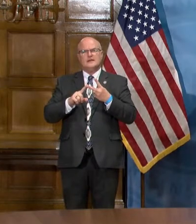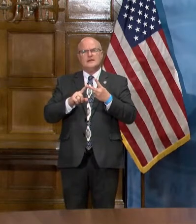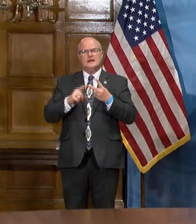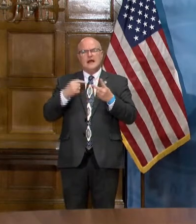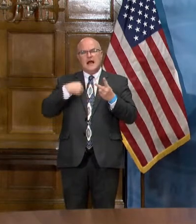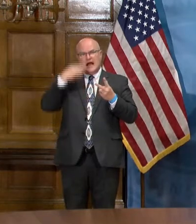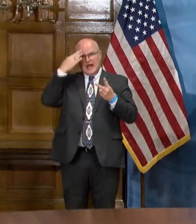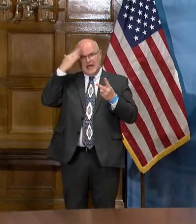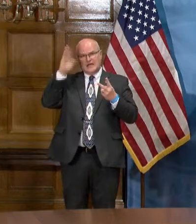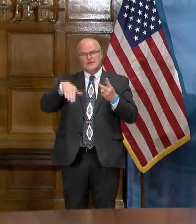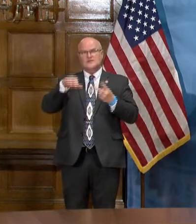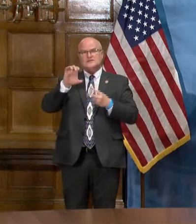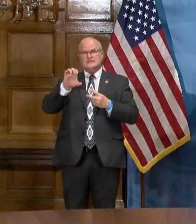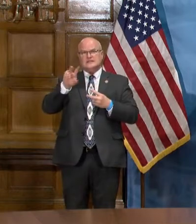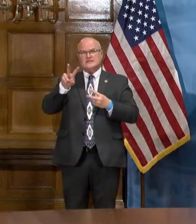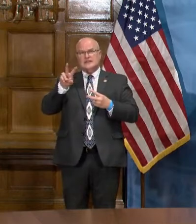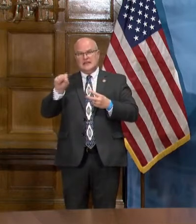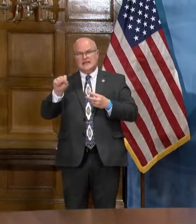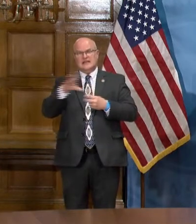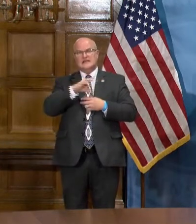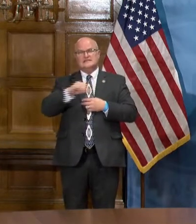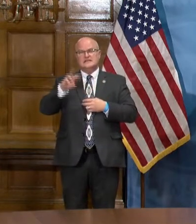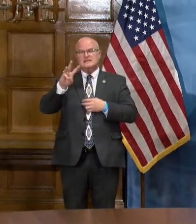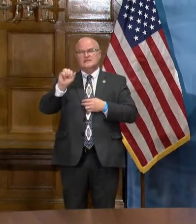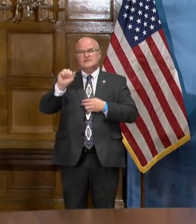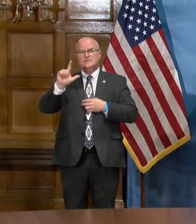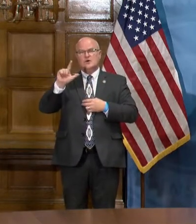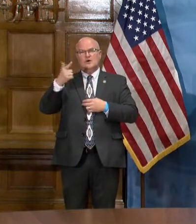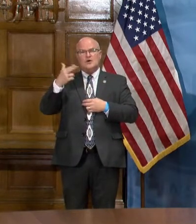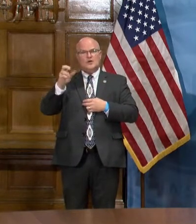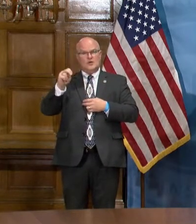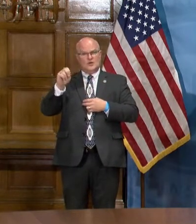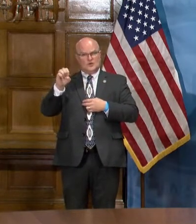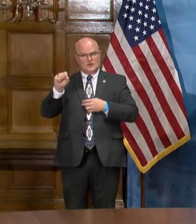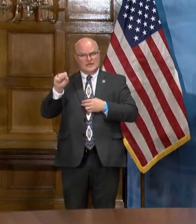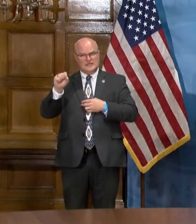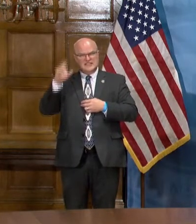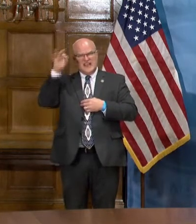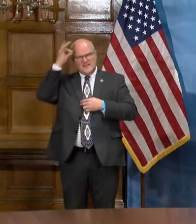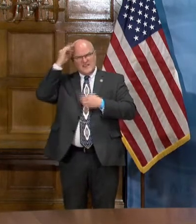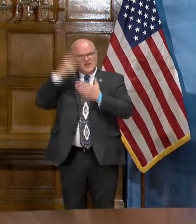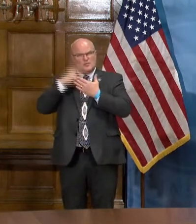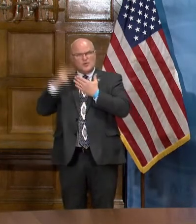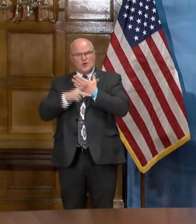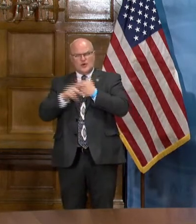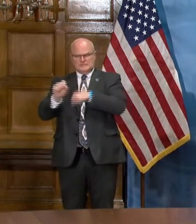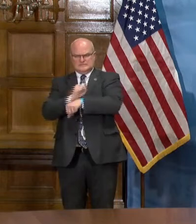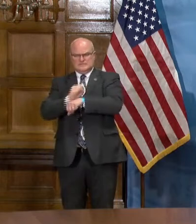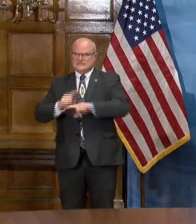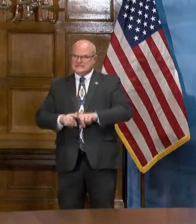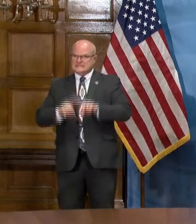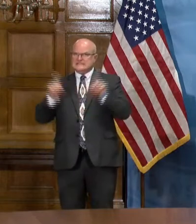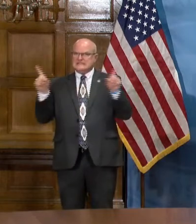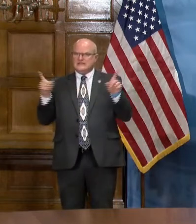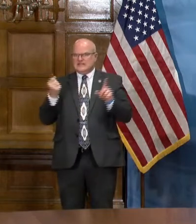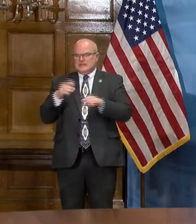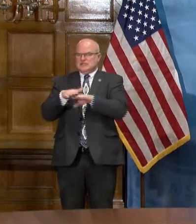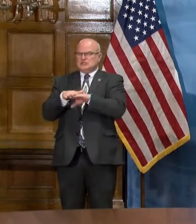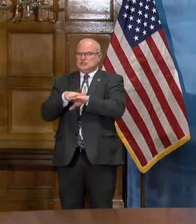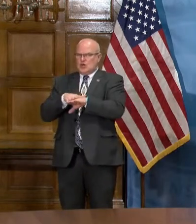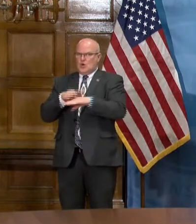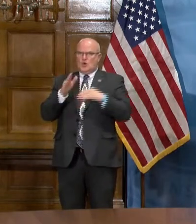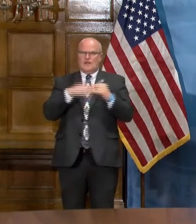the CVS Walgreens federal program kind of operates differently and has been operating at a kind of slower pace. I